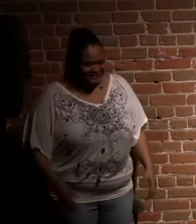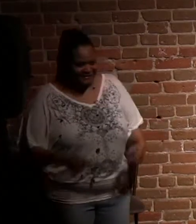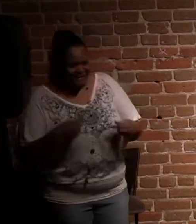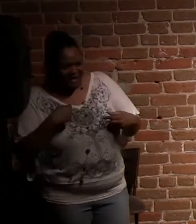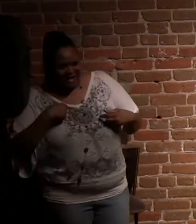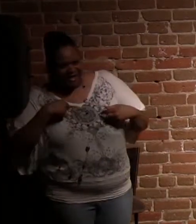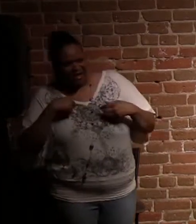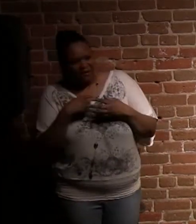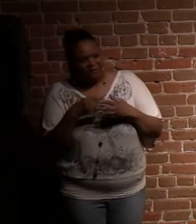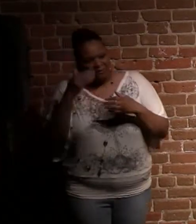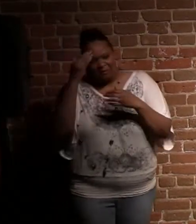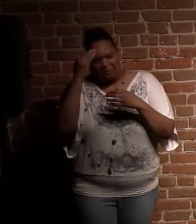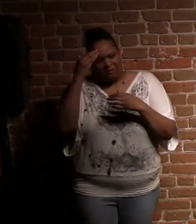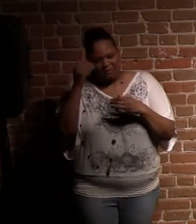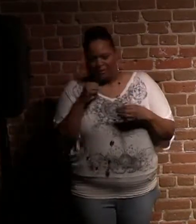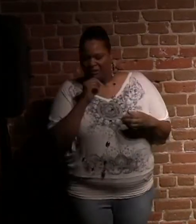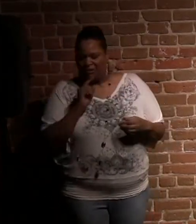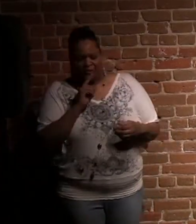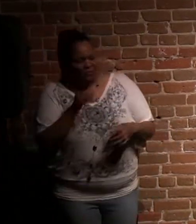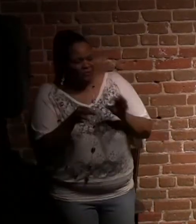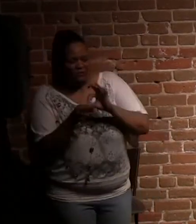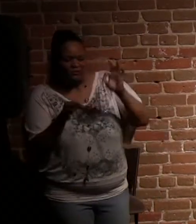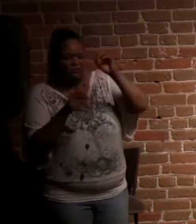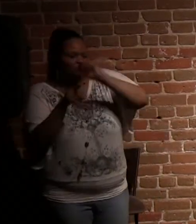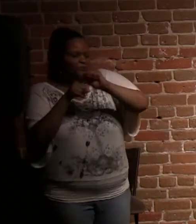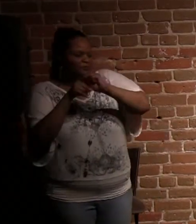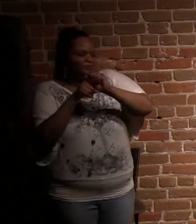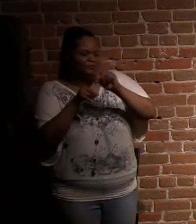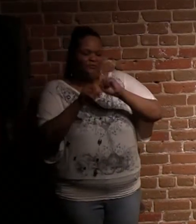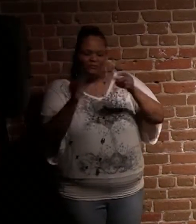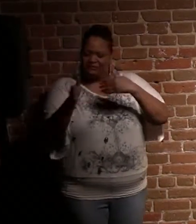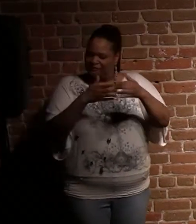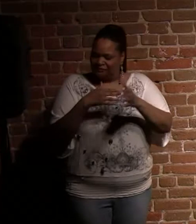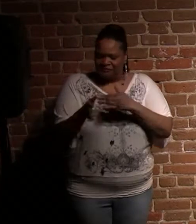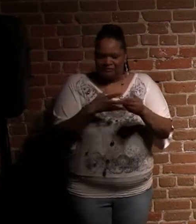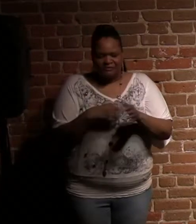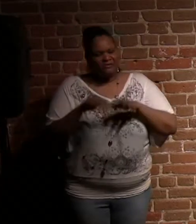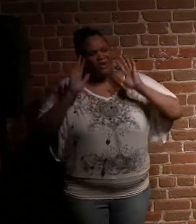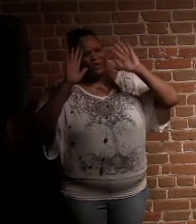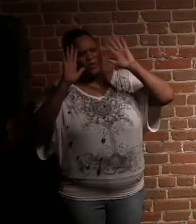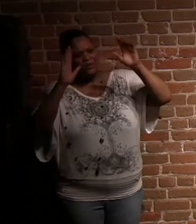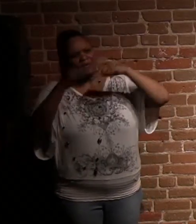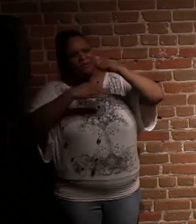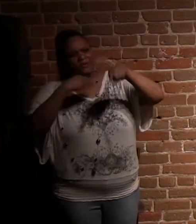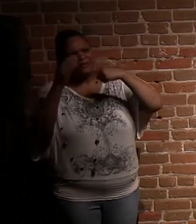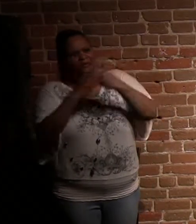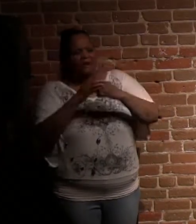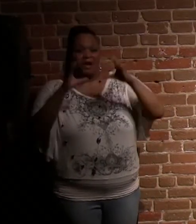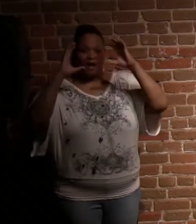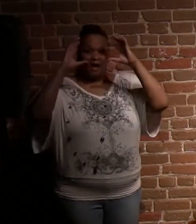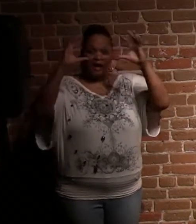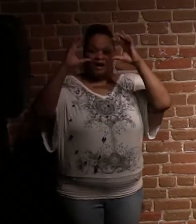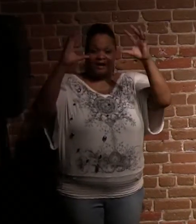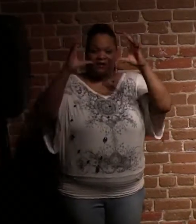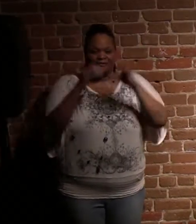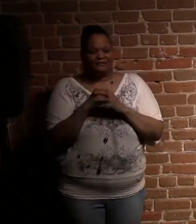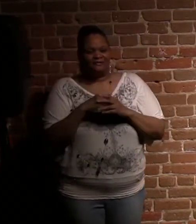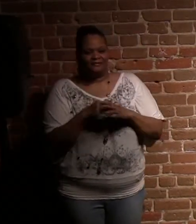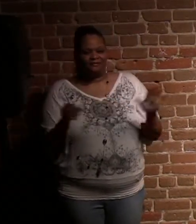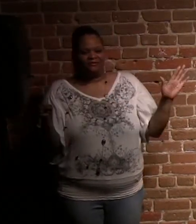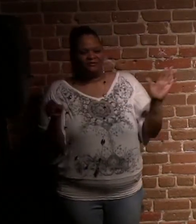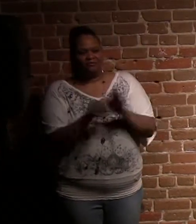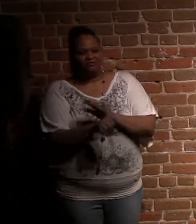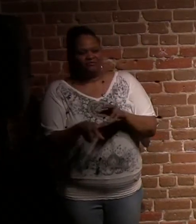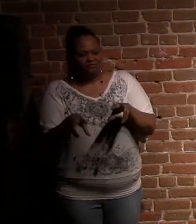I know, it's not some spiritual practice, but give me a break. The great thing about volleyball is that for me, it's totally